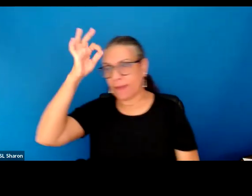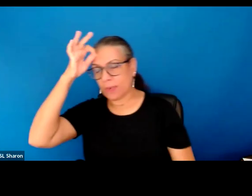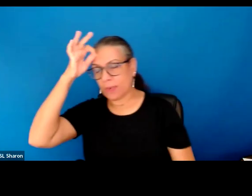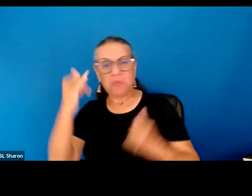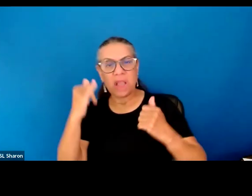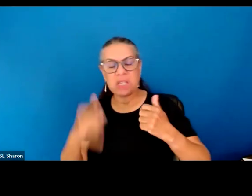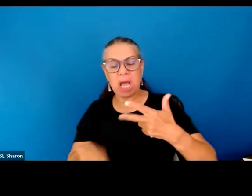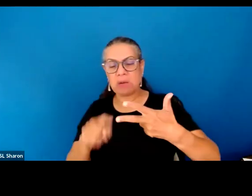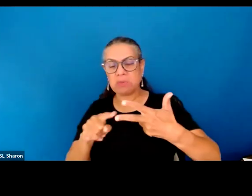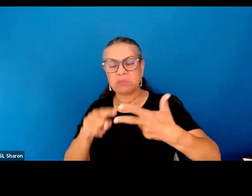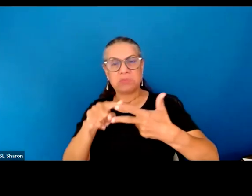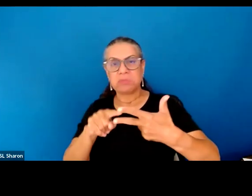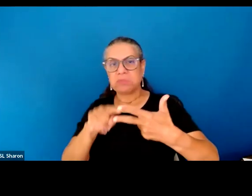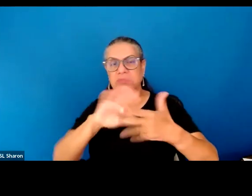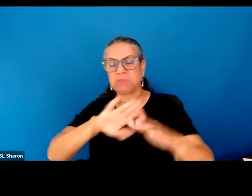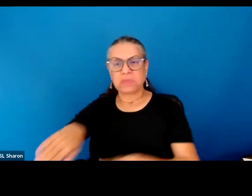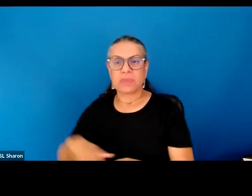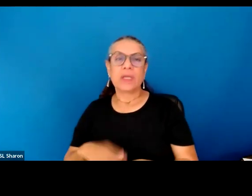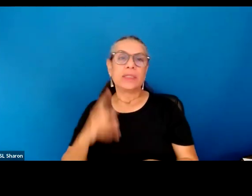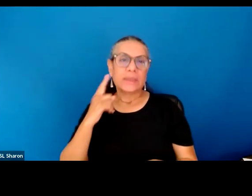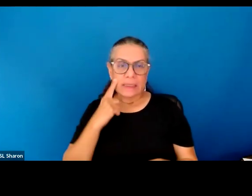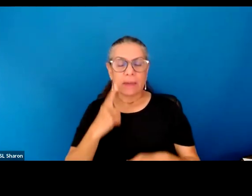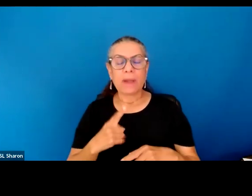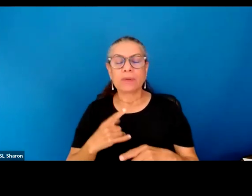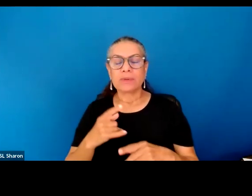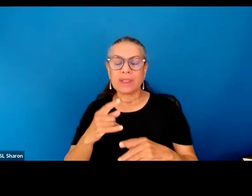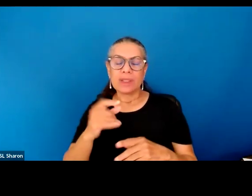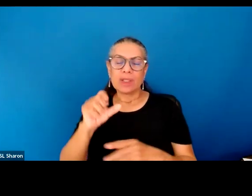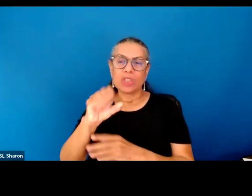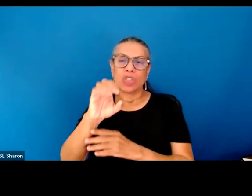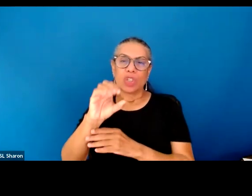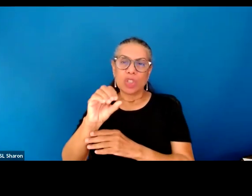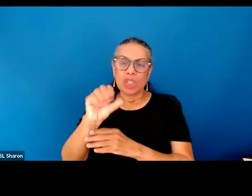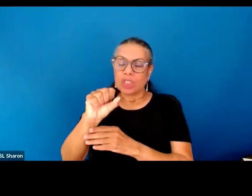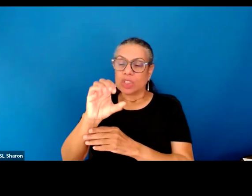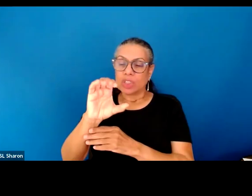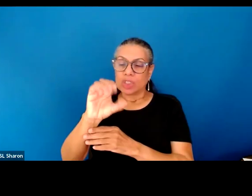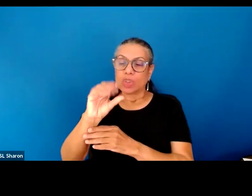this further and continue to utilize the socioeconomic tiers.